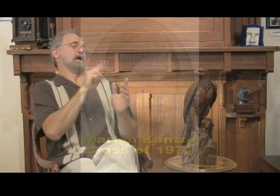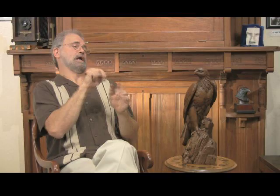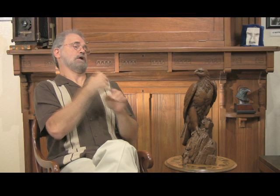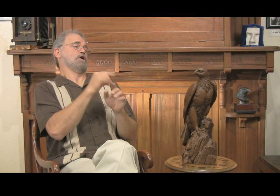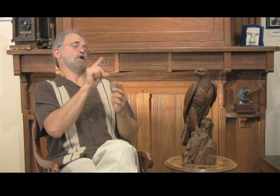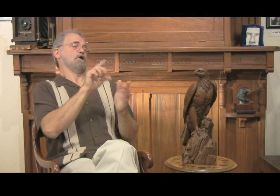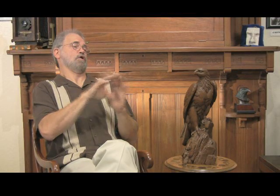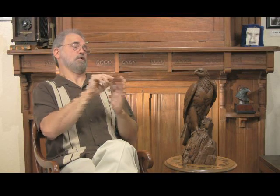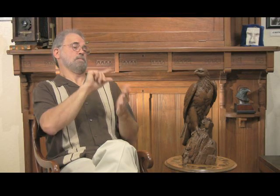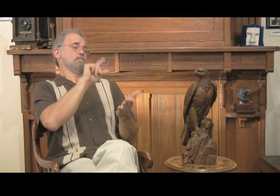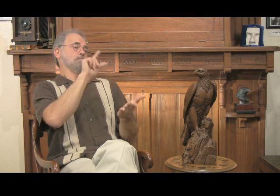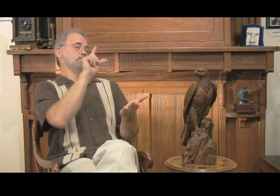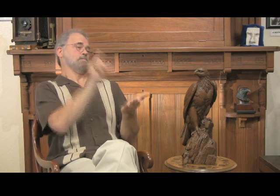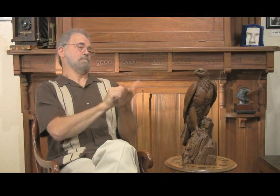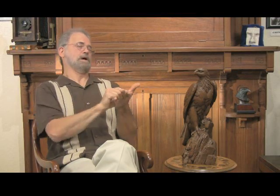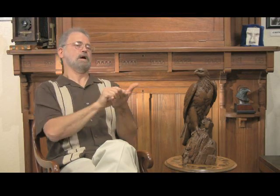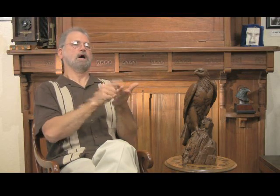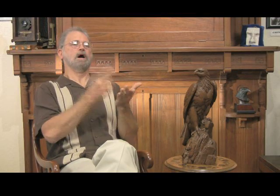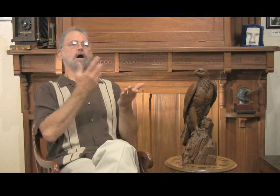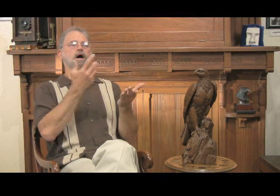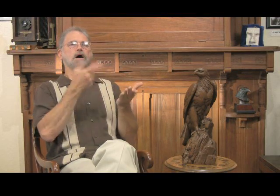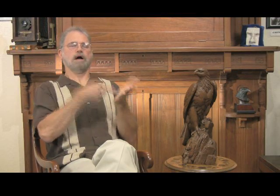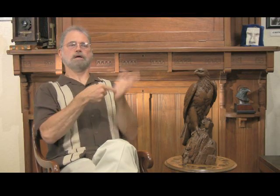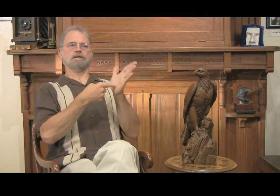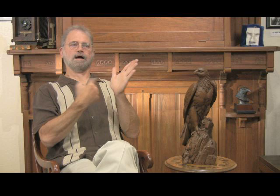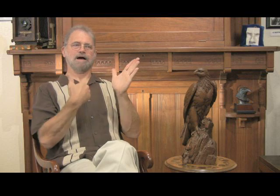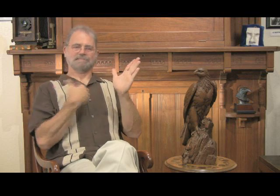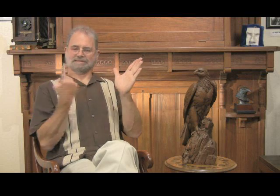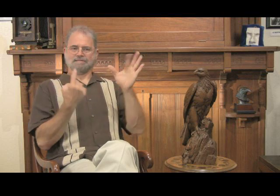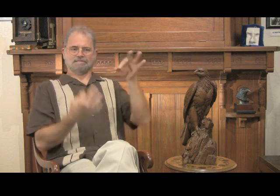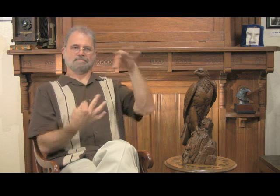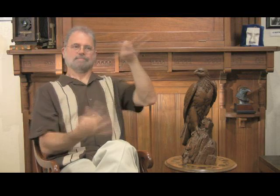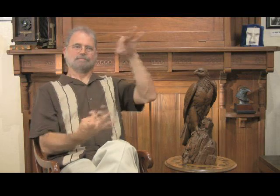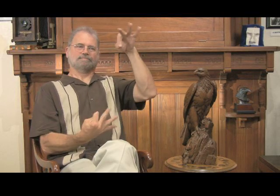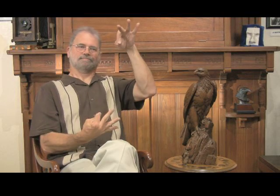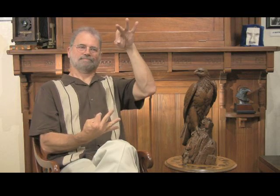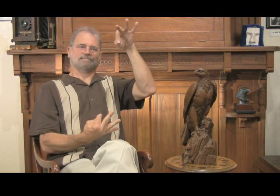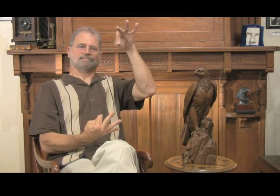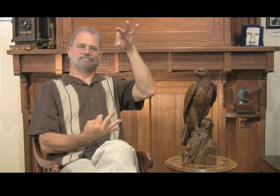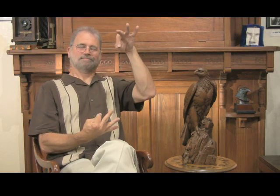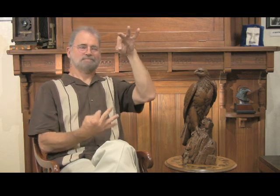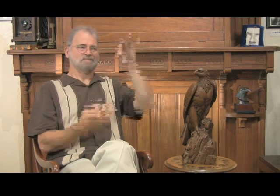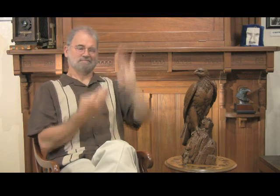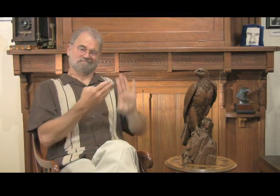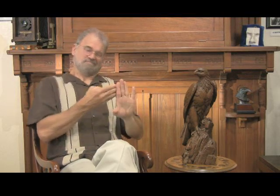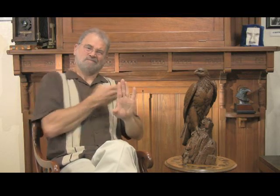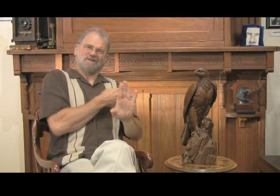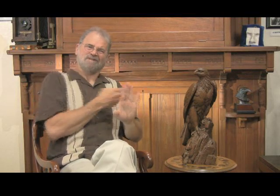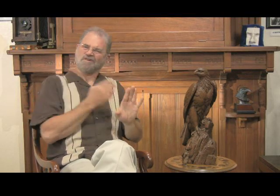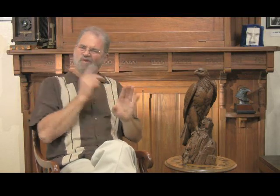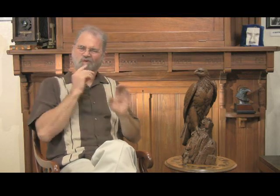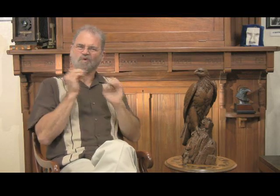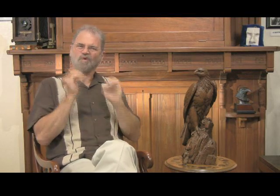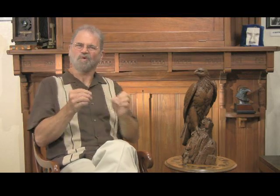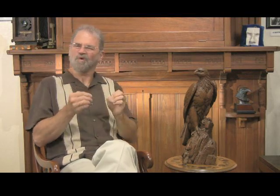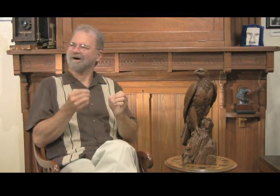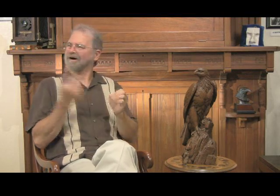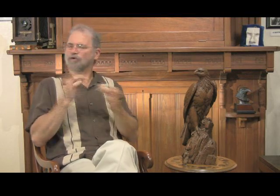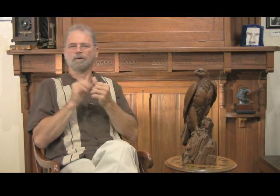When Unlocking the Curriculum was published, all of a sudden we had something. We had a central document to refer to. Prior to that,